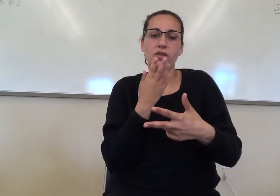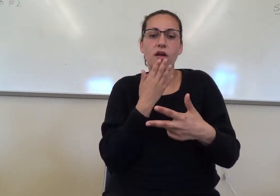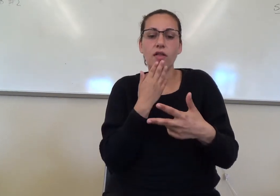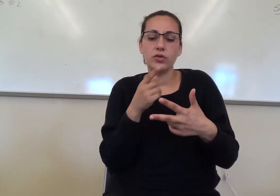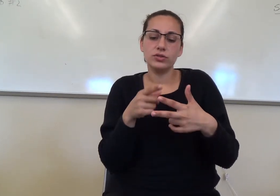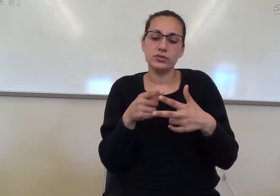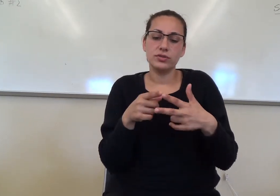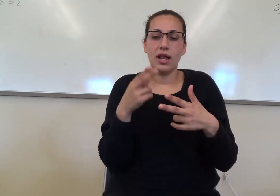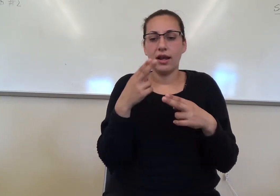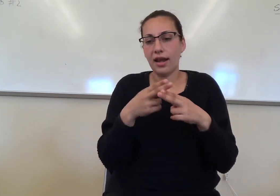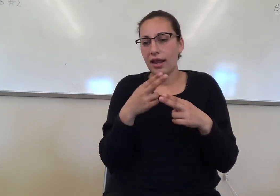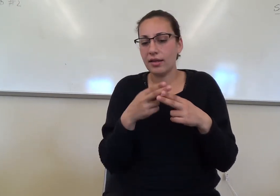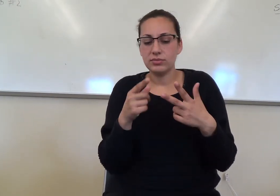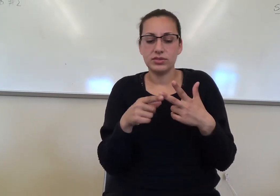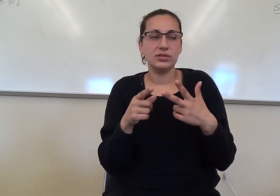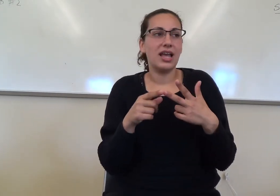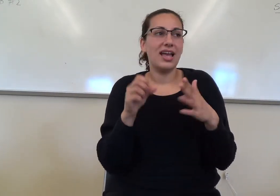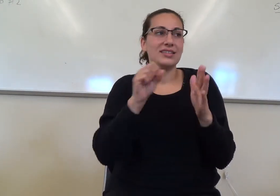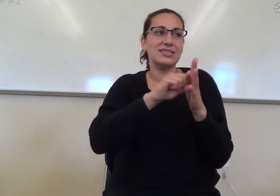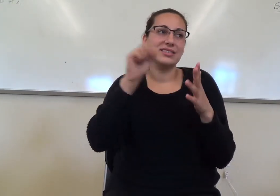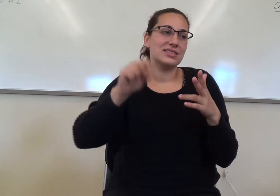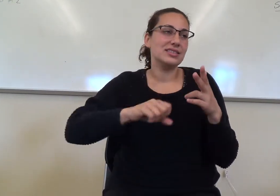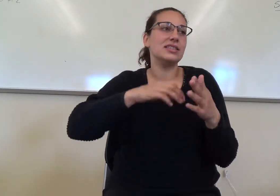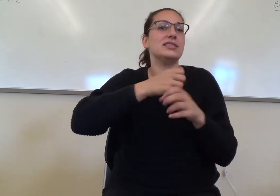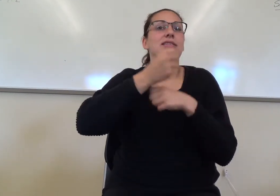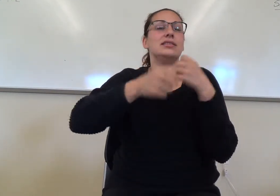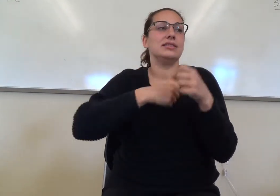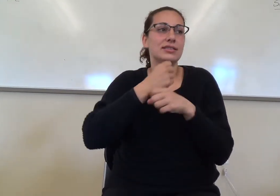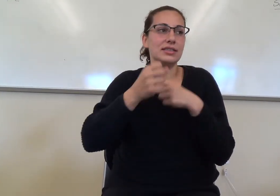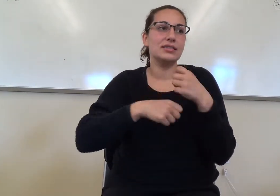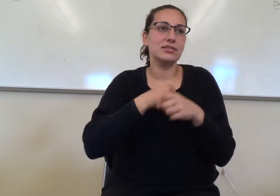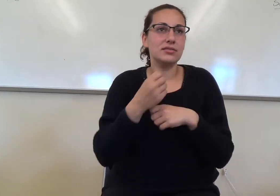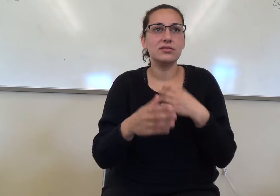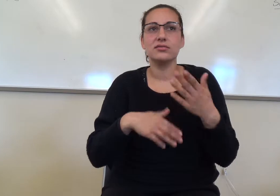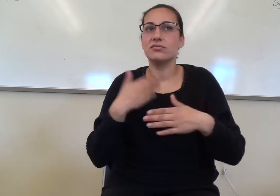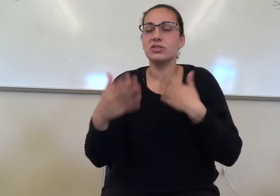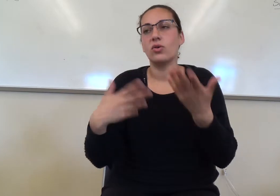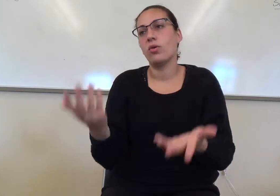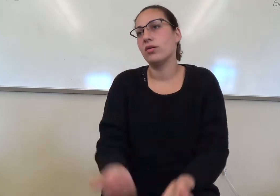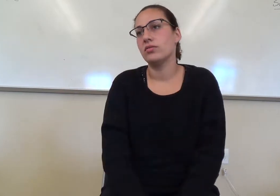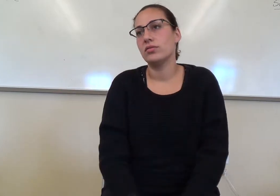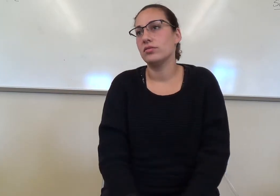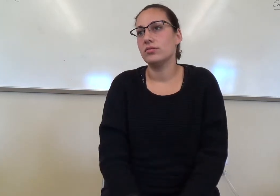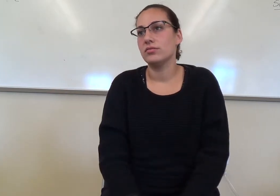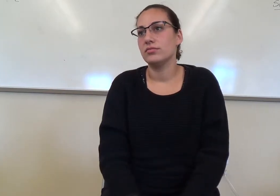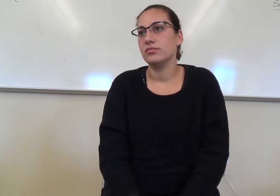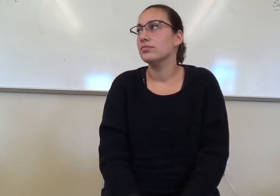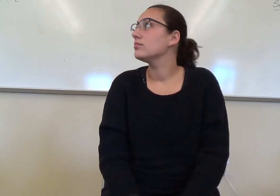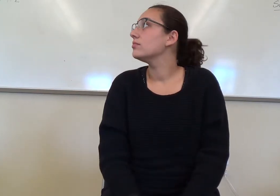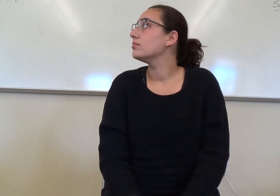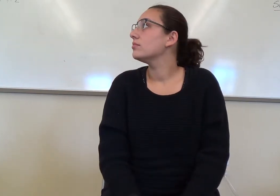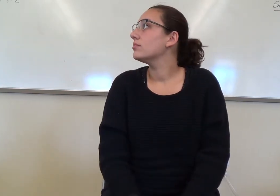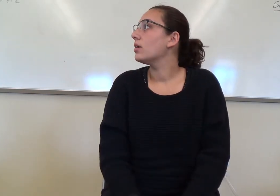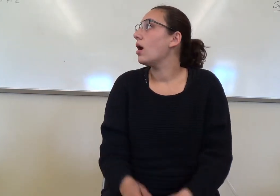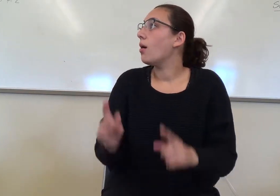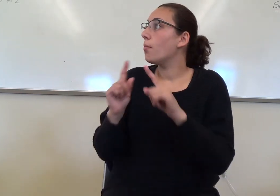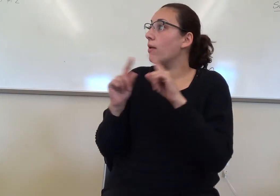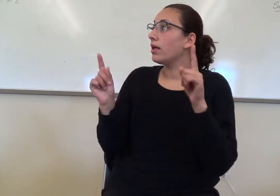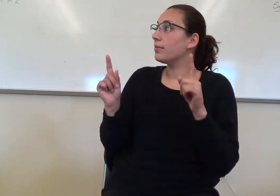directions. Those are the chunks, right? Now the thing is, I'm